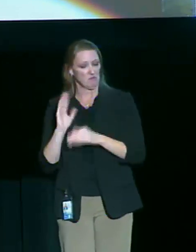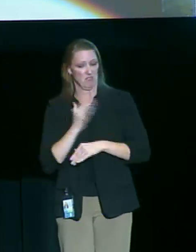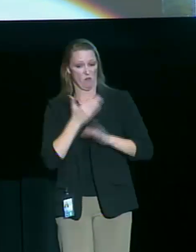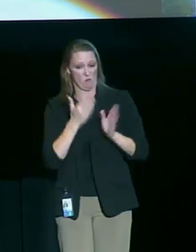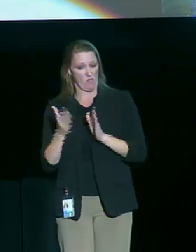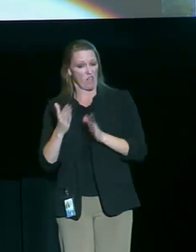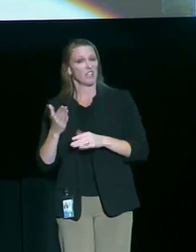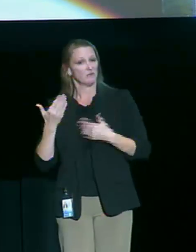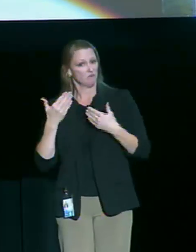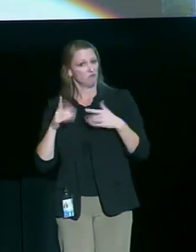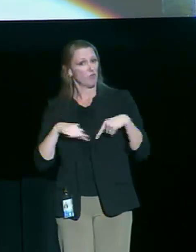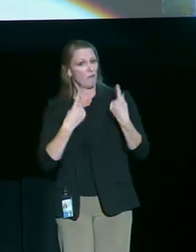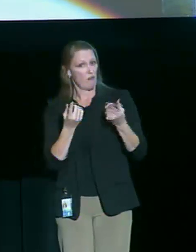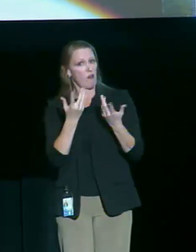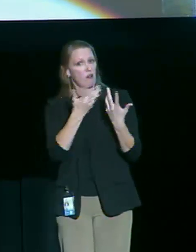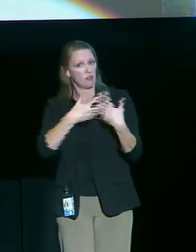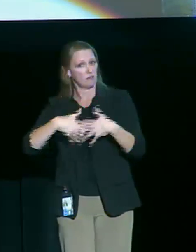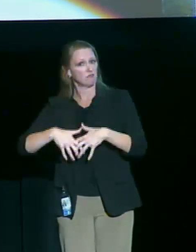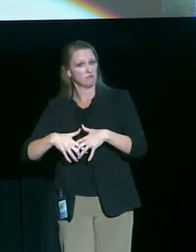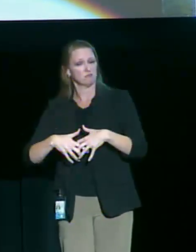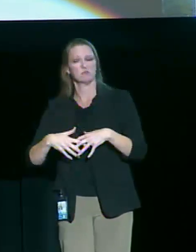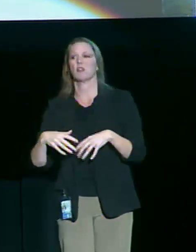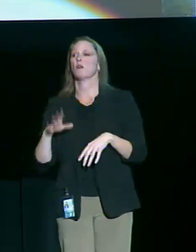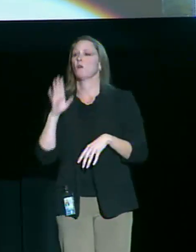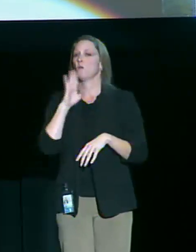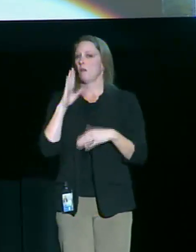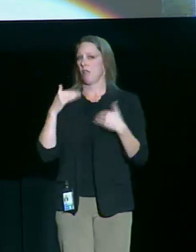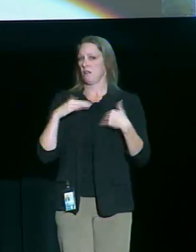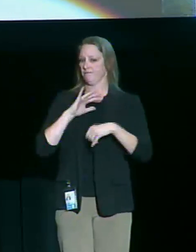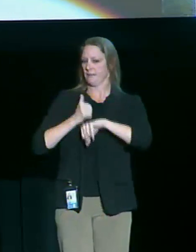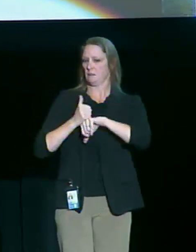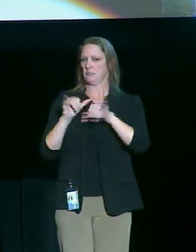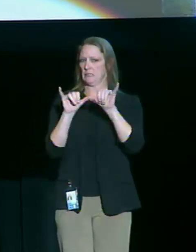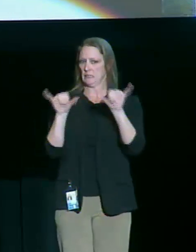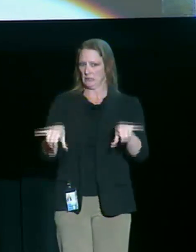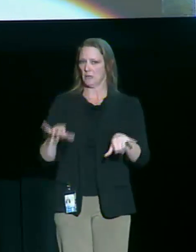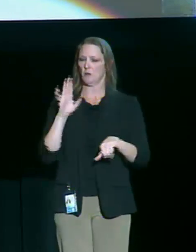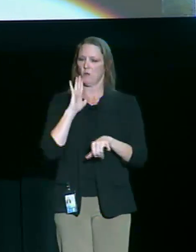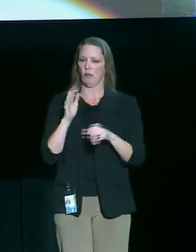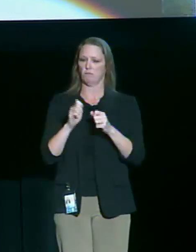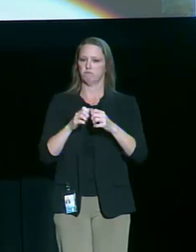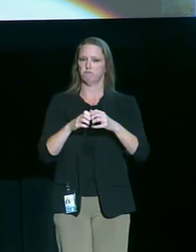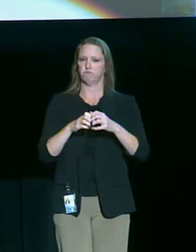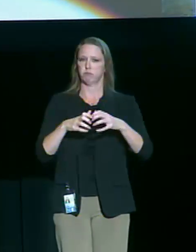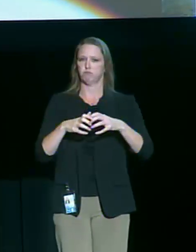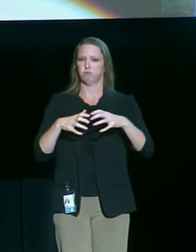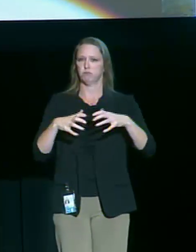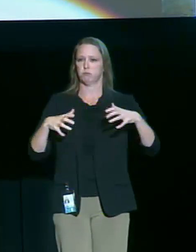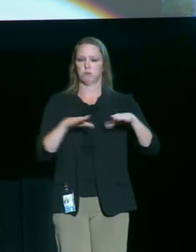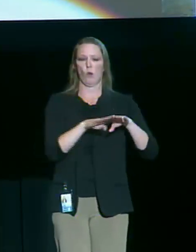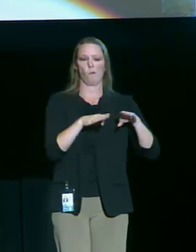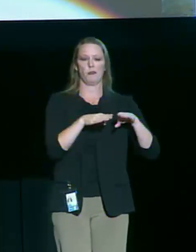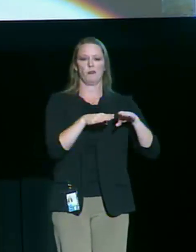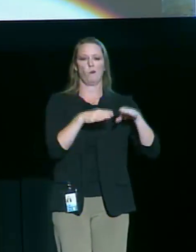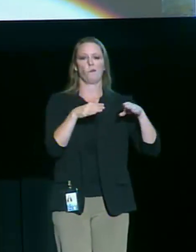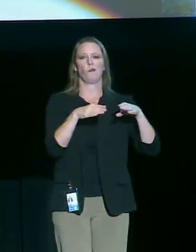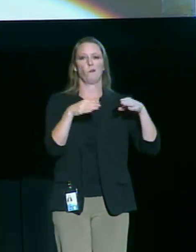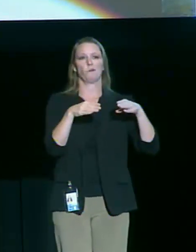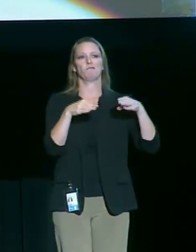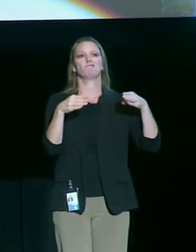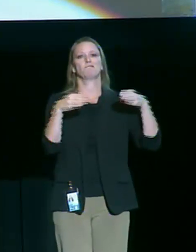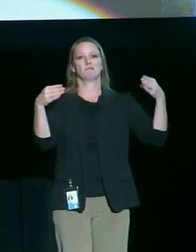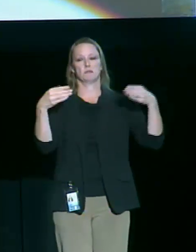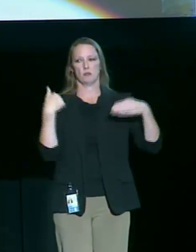It is going to be a systematic and incremental repopulation. We have a plan to let some people gradually back into their